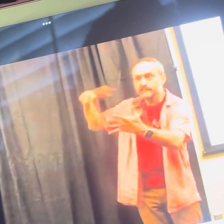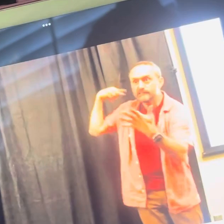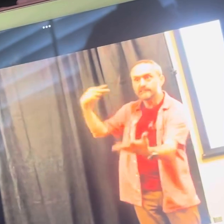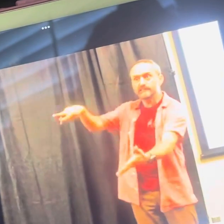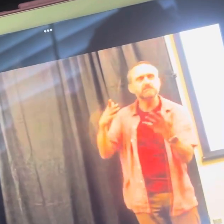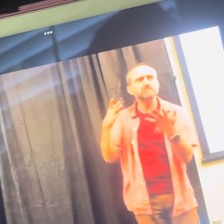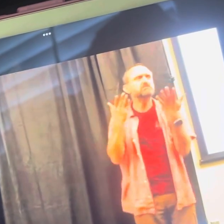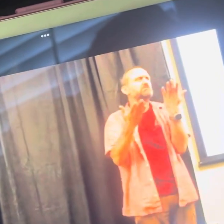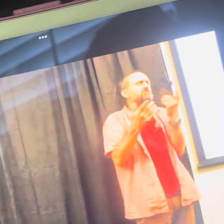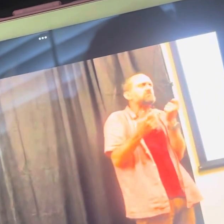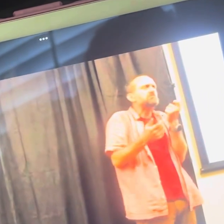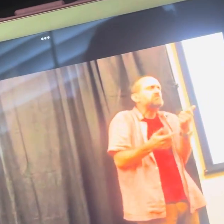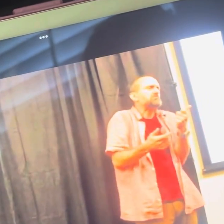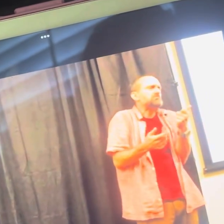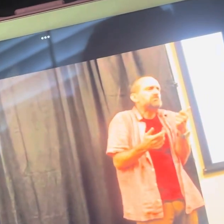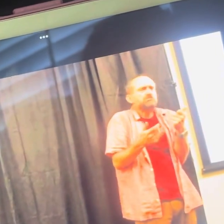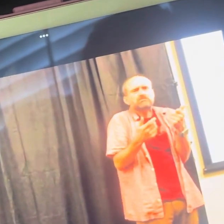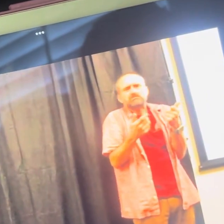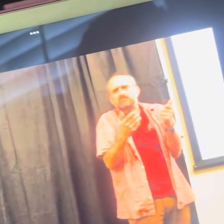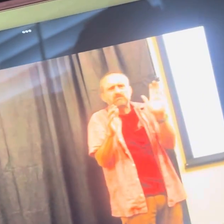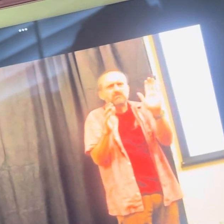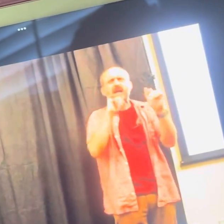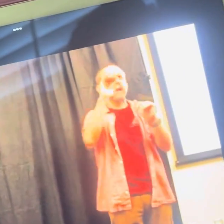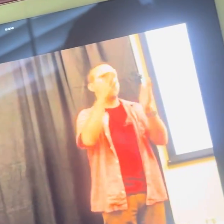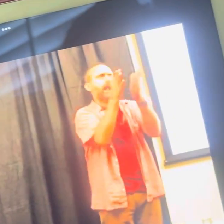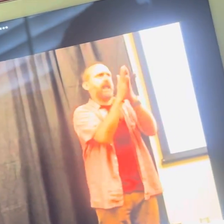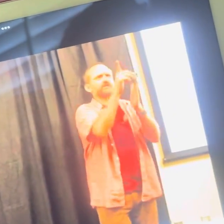Visualize, different types of dancing, such as,